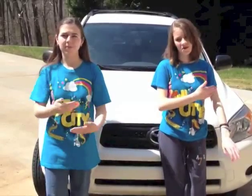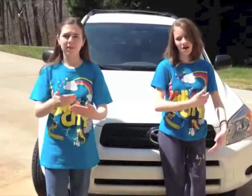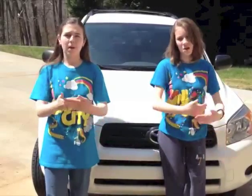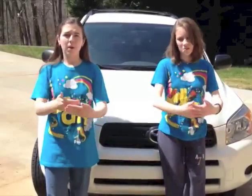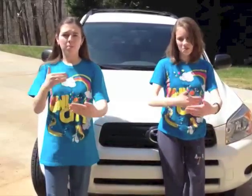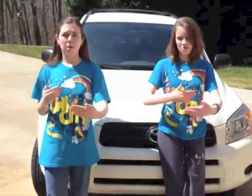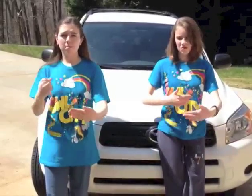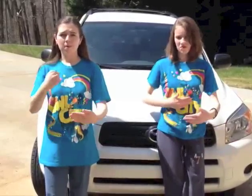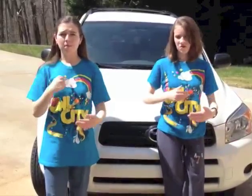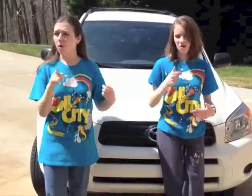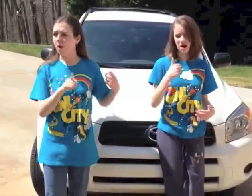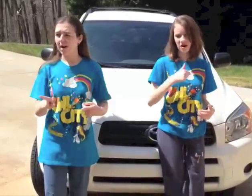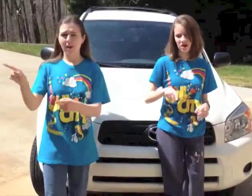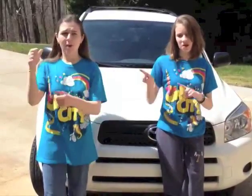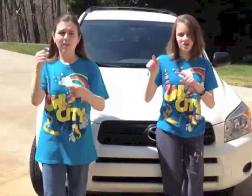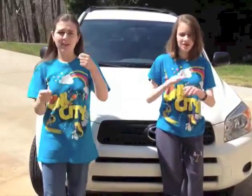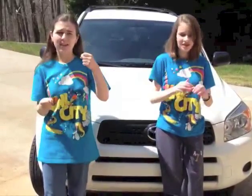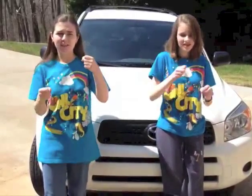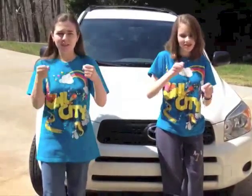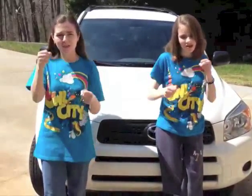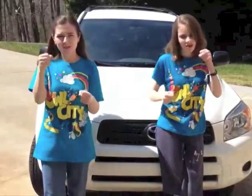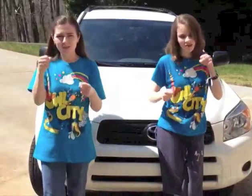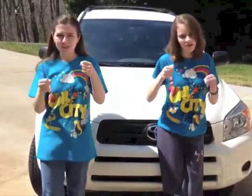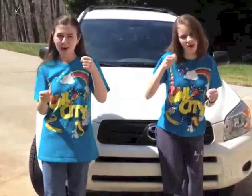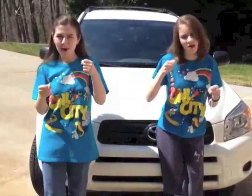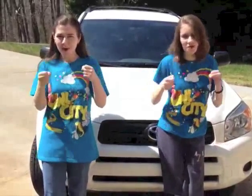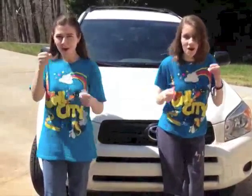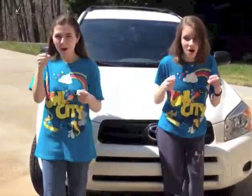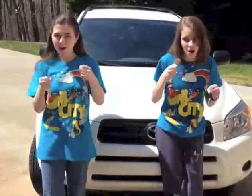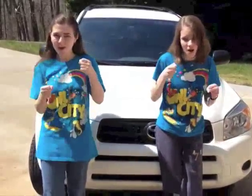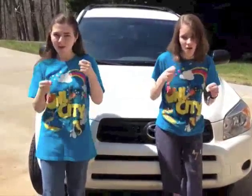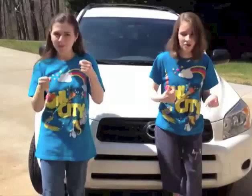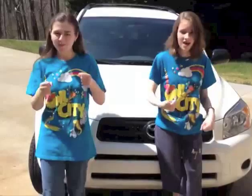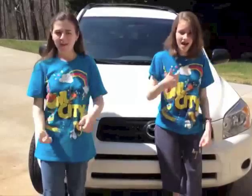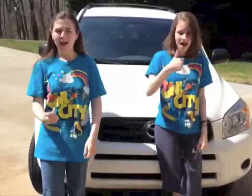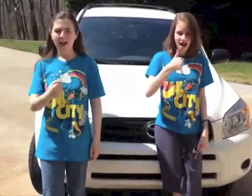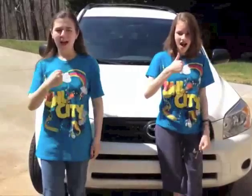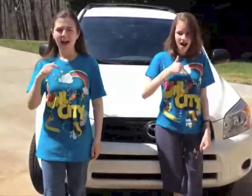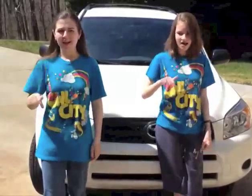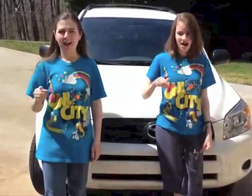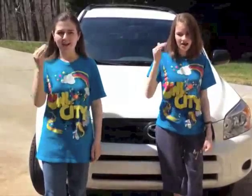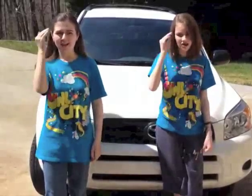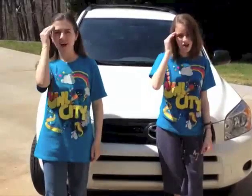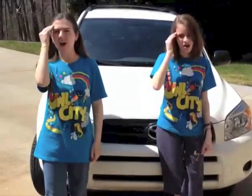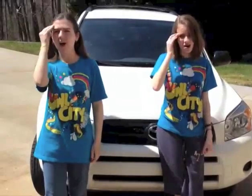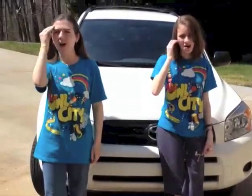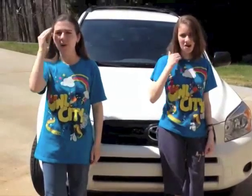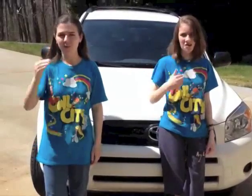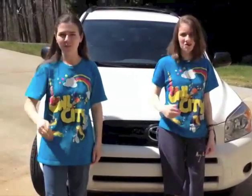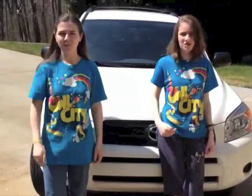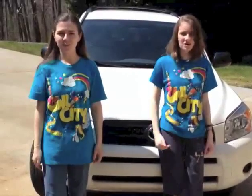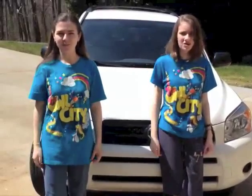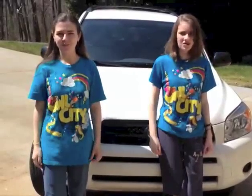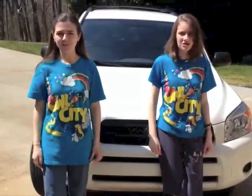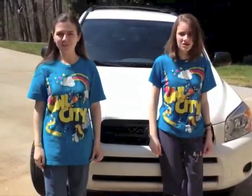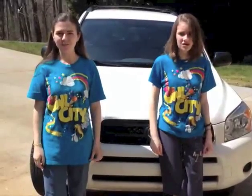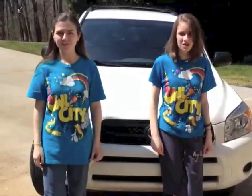But before I go and hit the road I gotta know Till